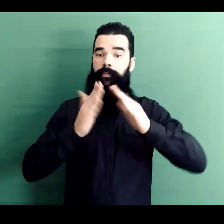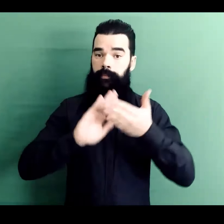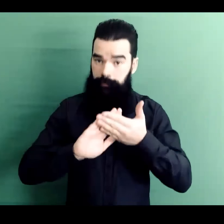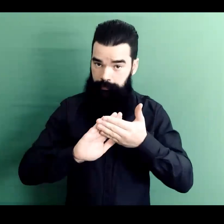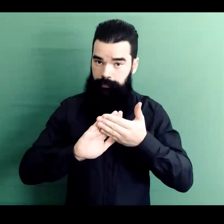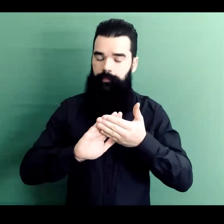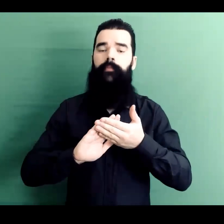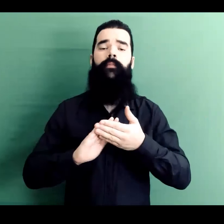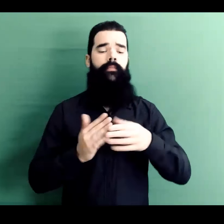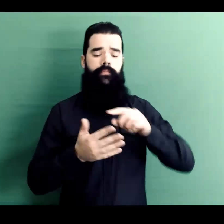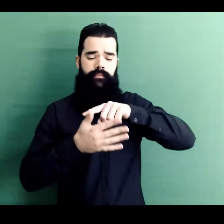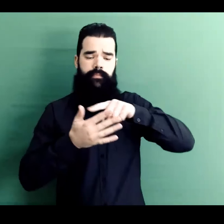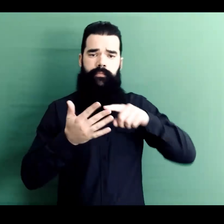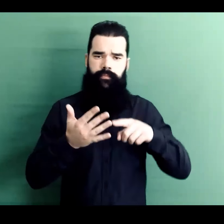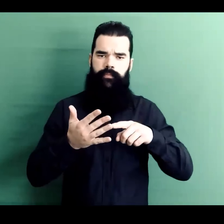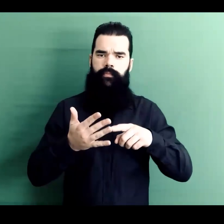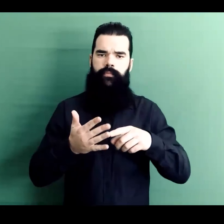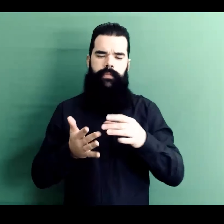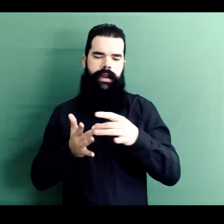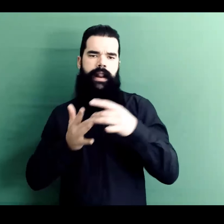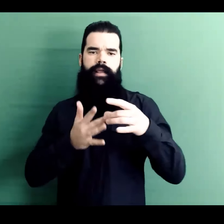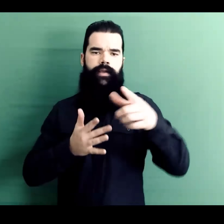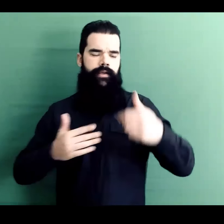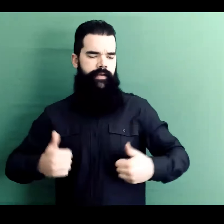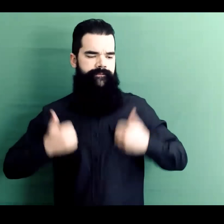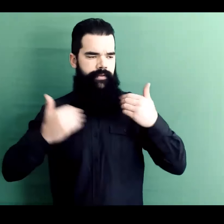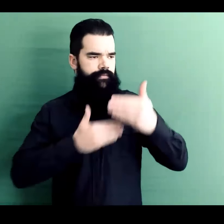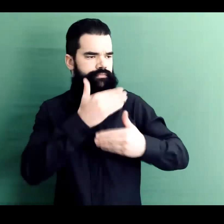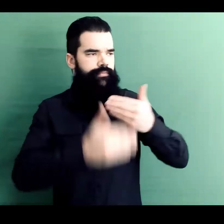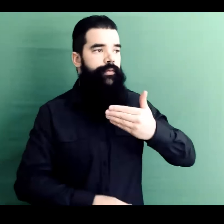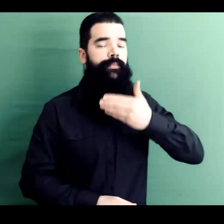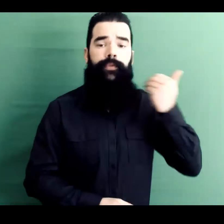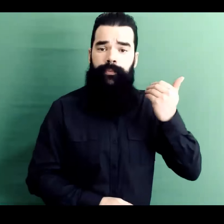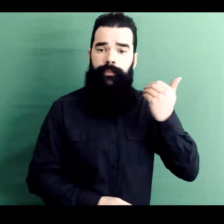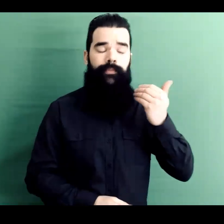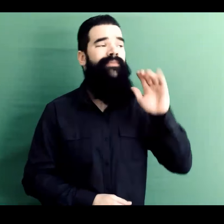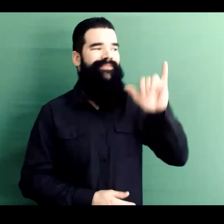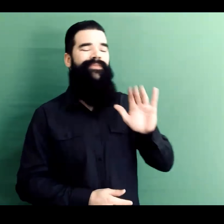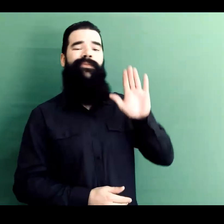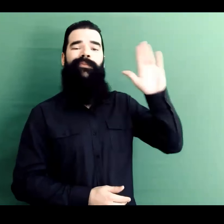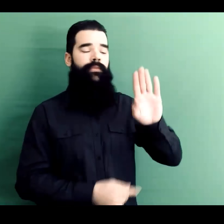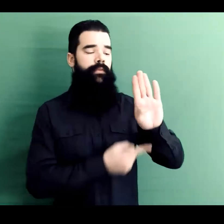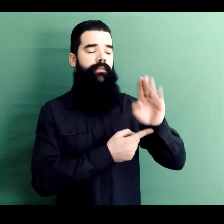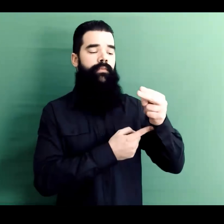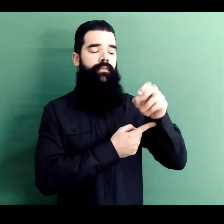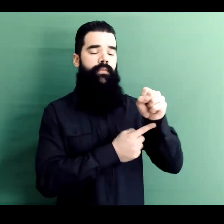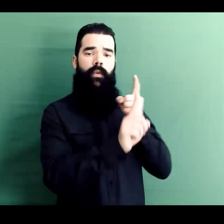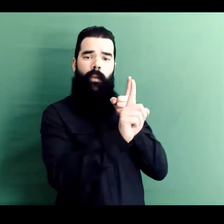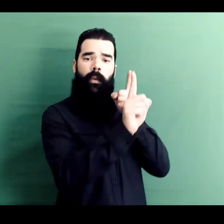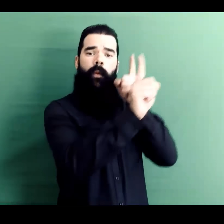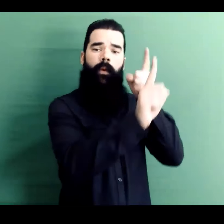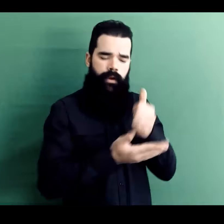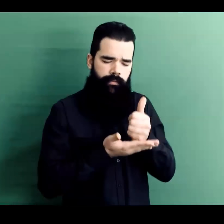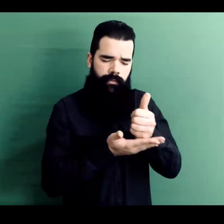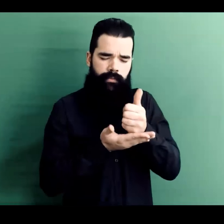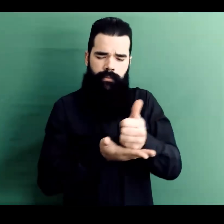used behavioral health services in Texas, their families and caregivers, providers, and service organizations.